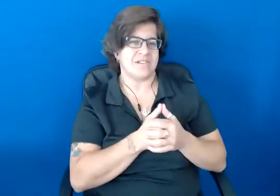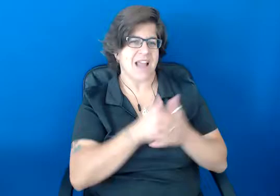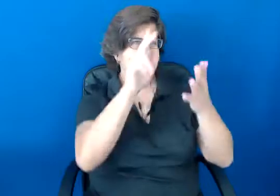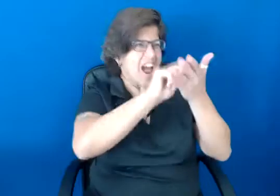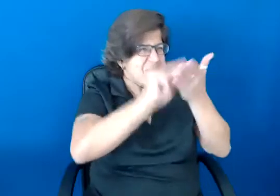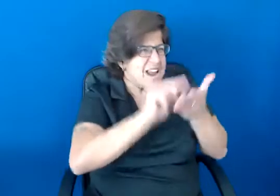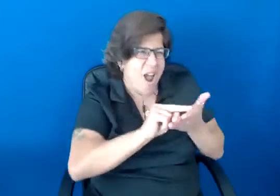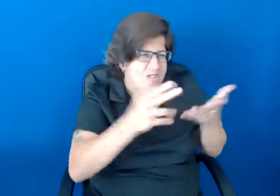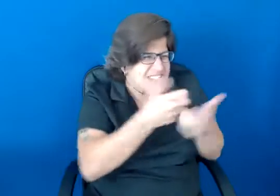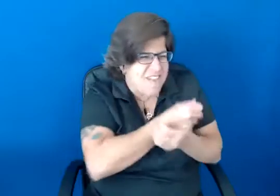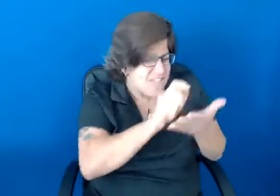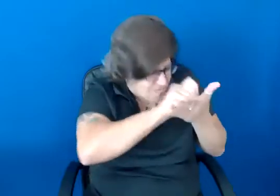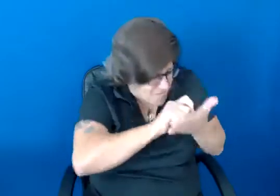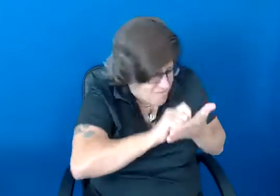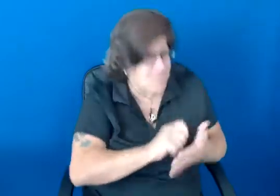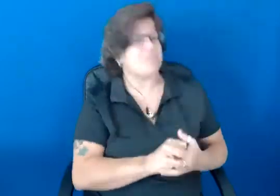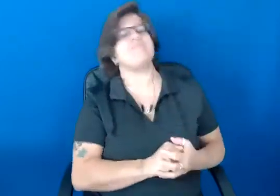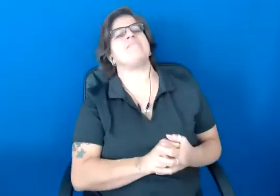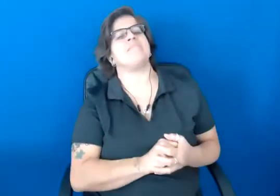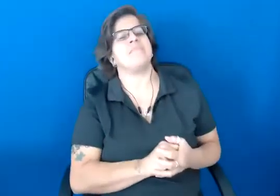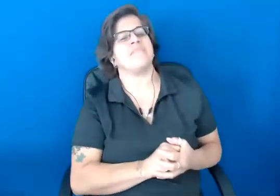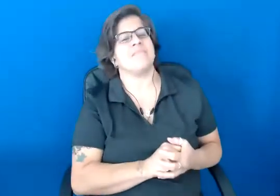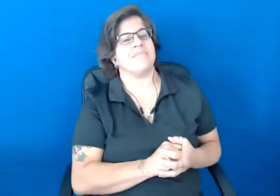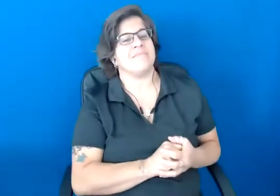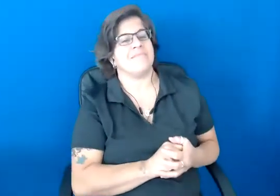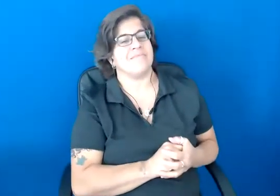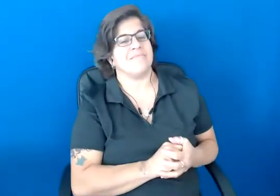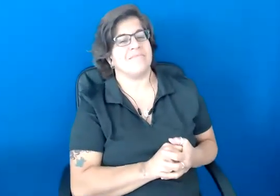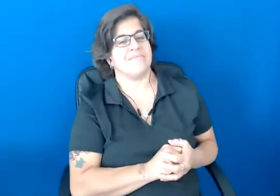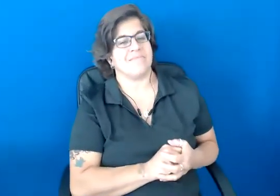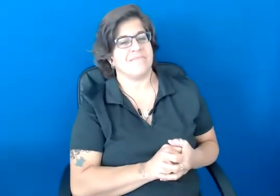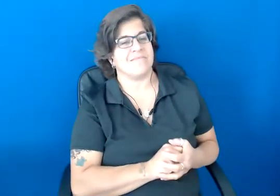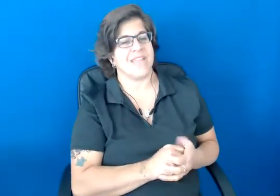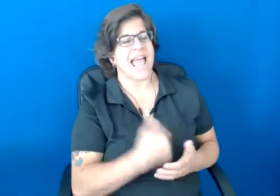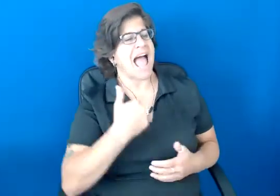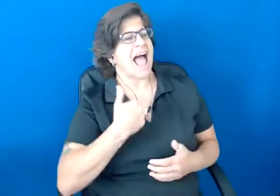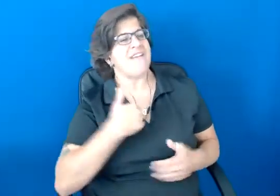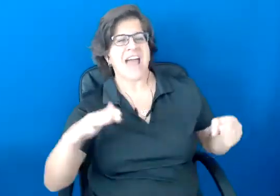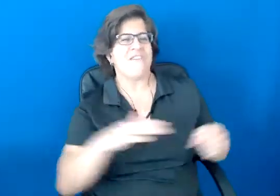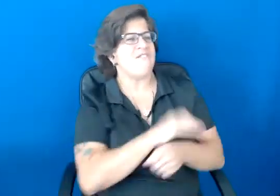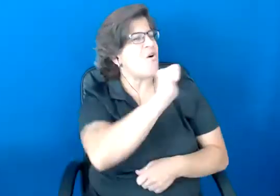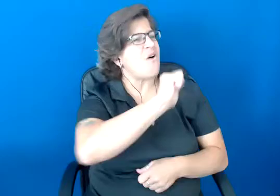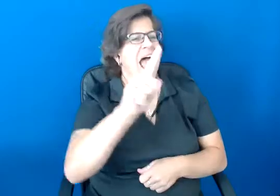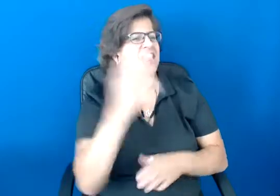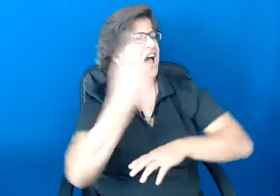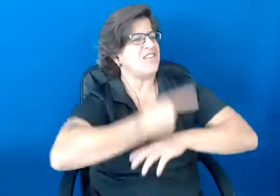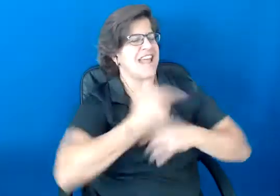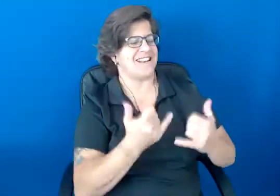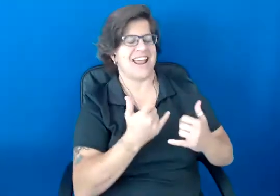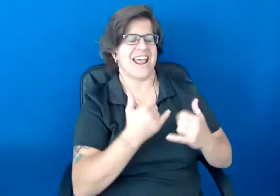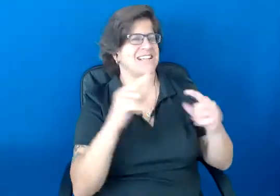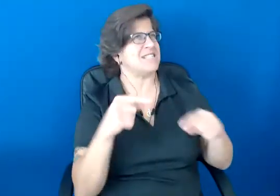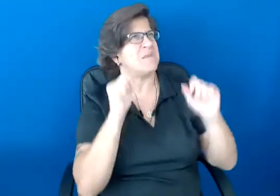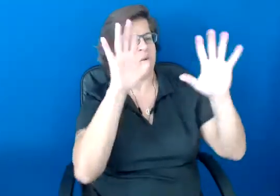my notes here and everything. I've just had a full-on Al-Anon day today. I tell you, it's been absolutely